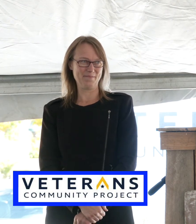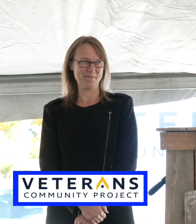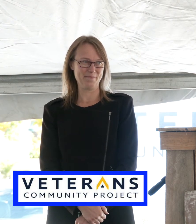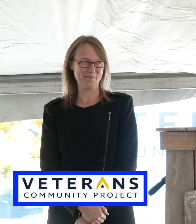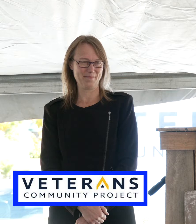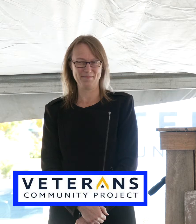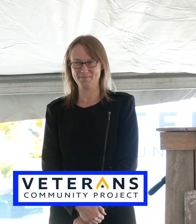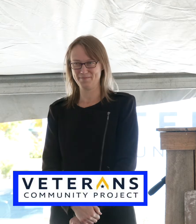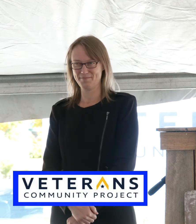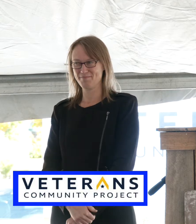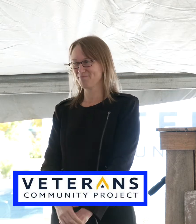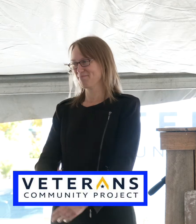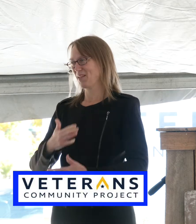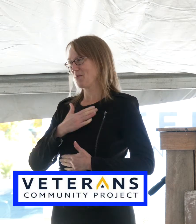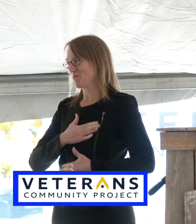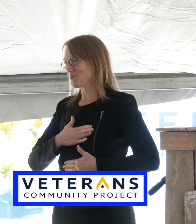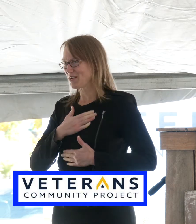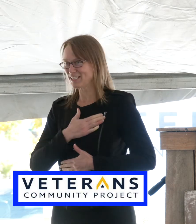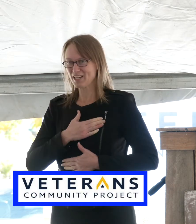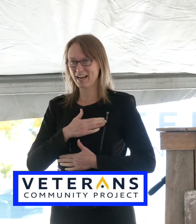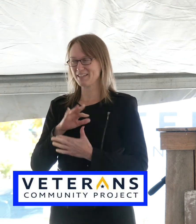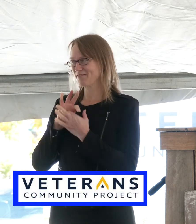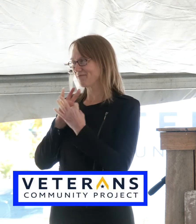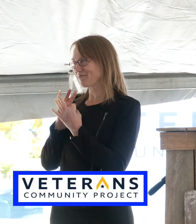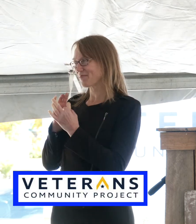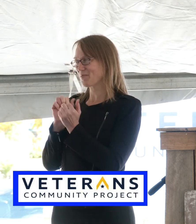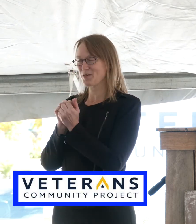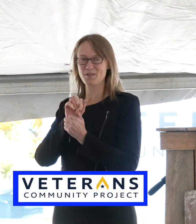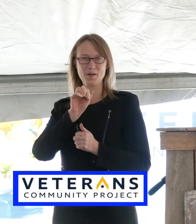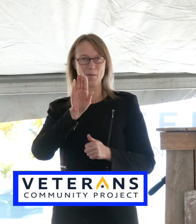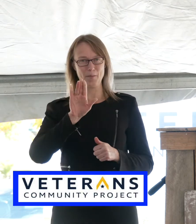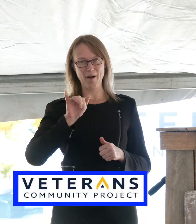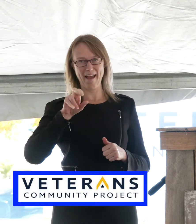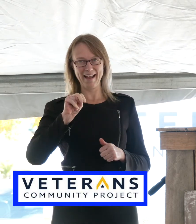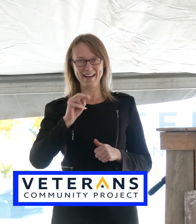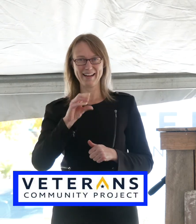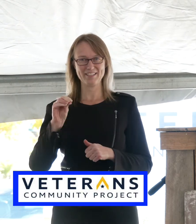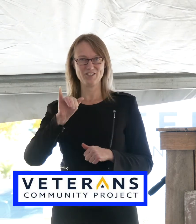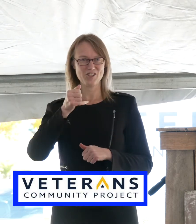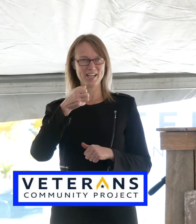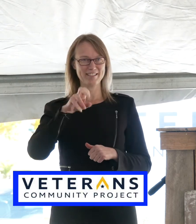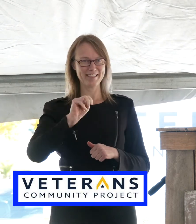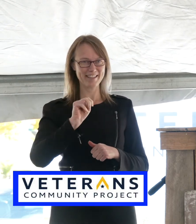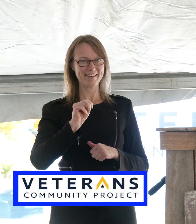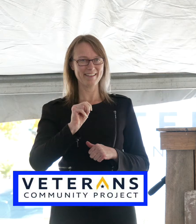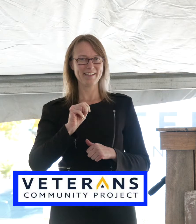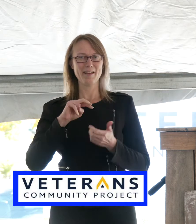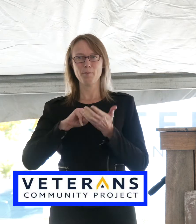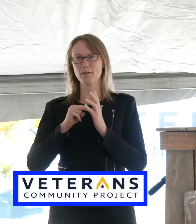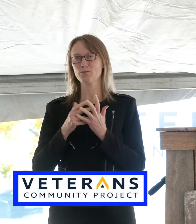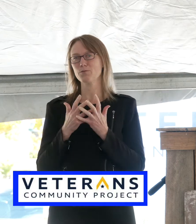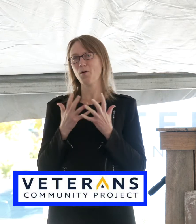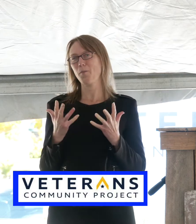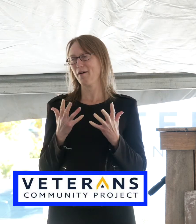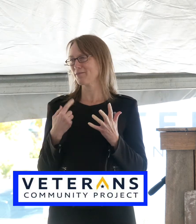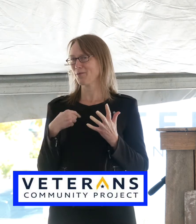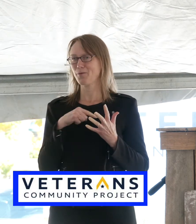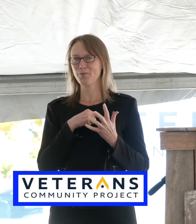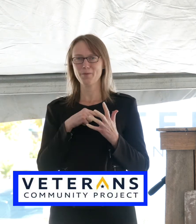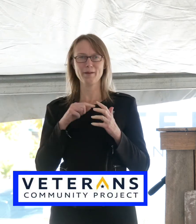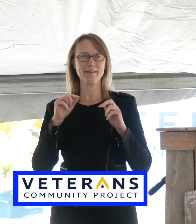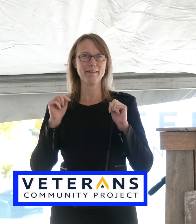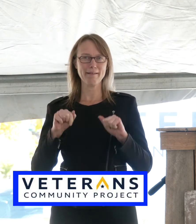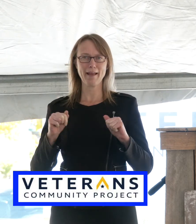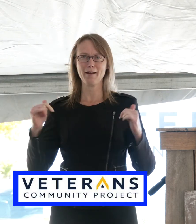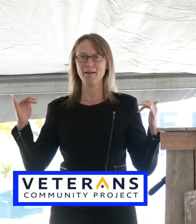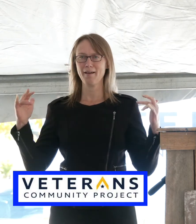We appreciate the relationship with Brian and Jason. It means so much that we're able to come together and help them